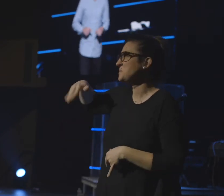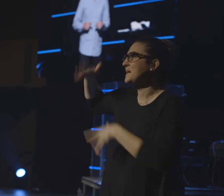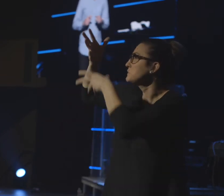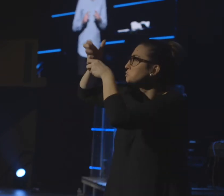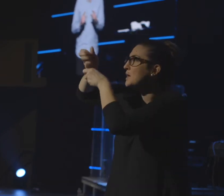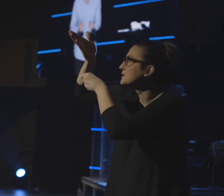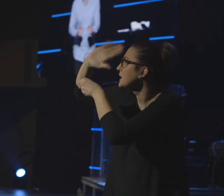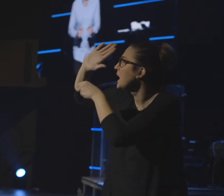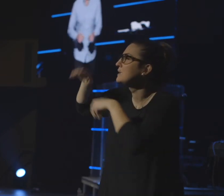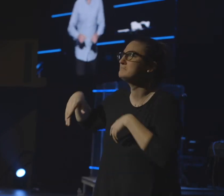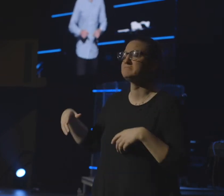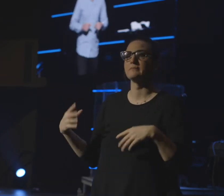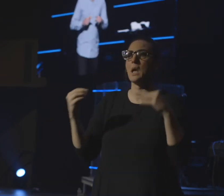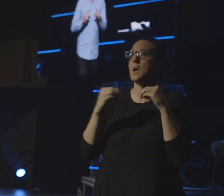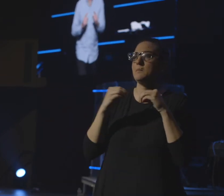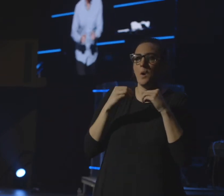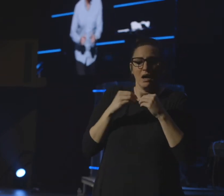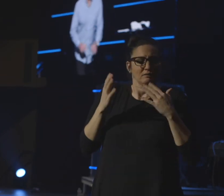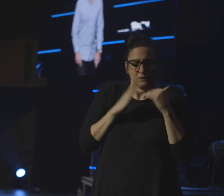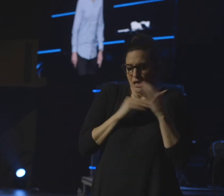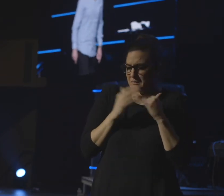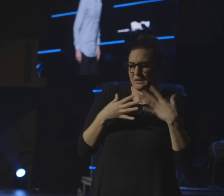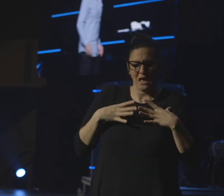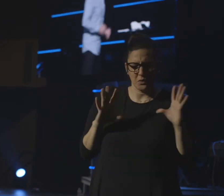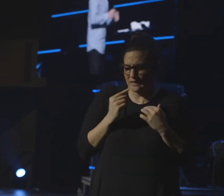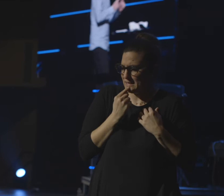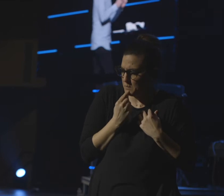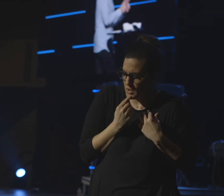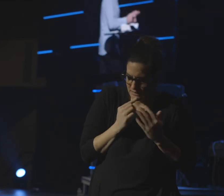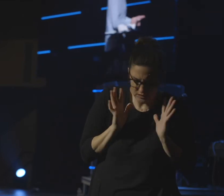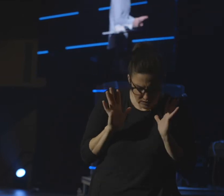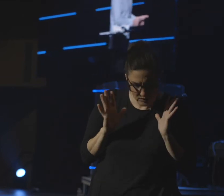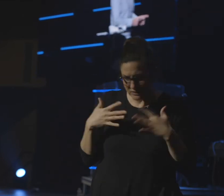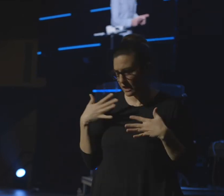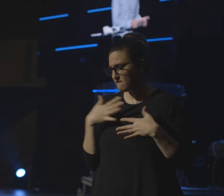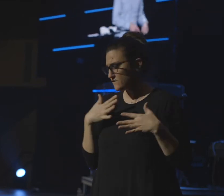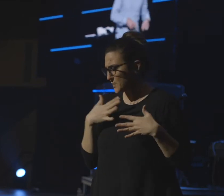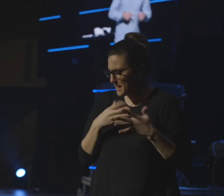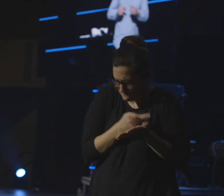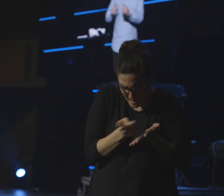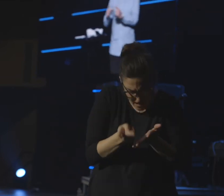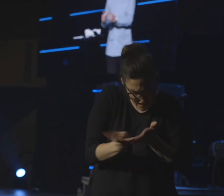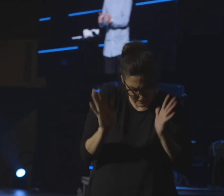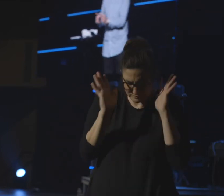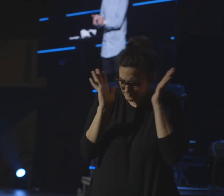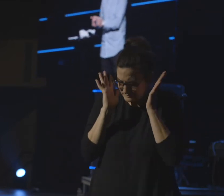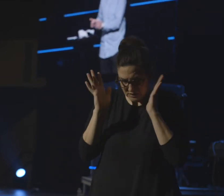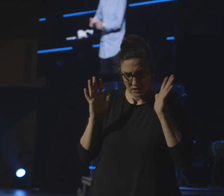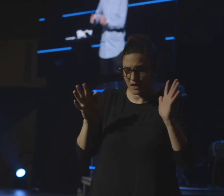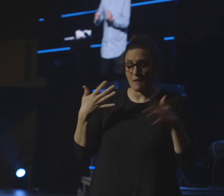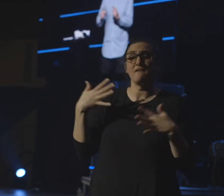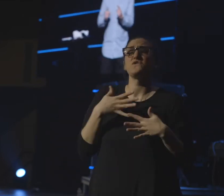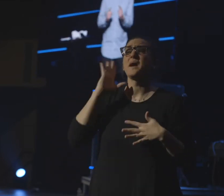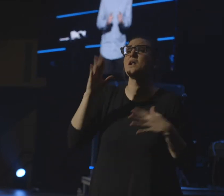zone. You haven't put yourself out there. You're so afraid of being disappointed. You're so afraid of a failure. You're so afraid of that